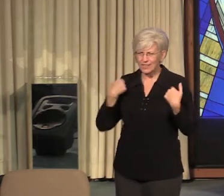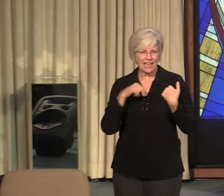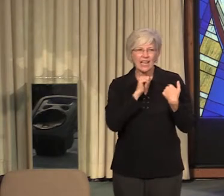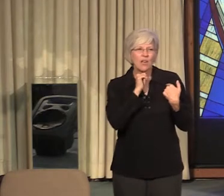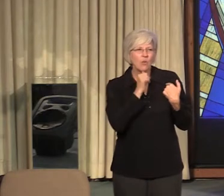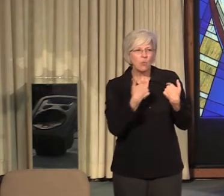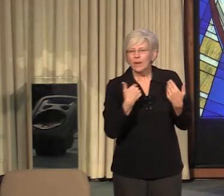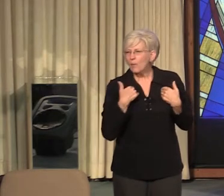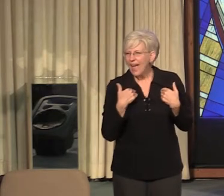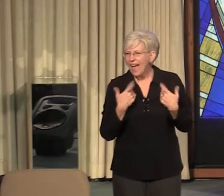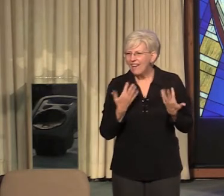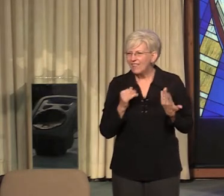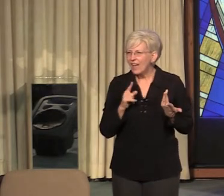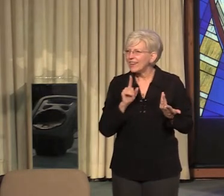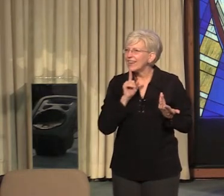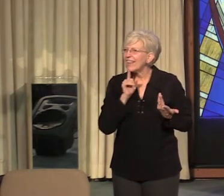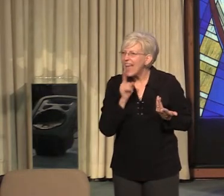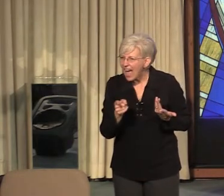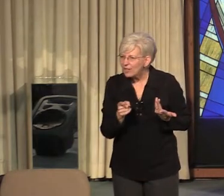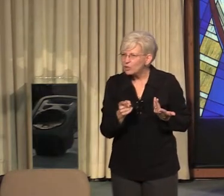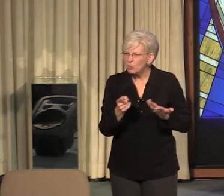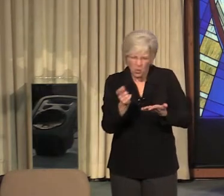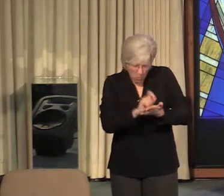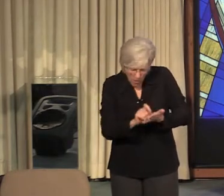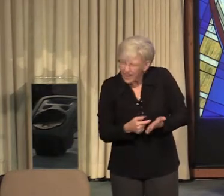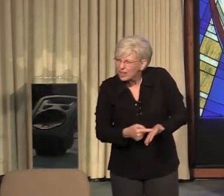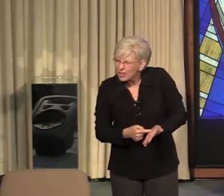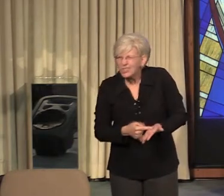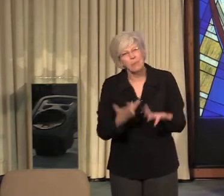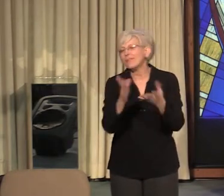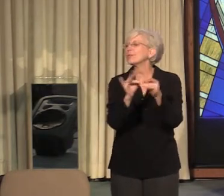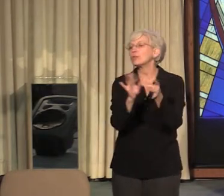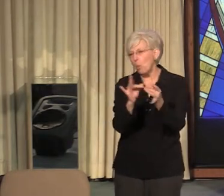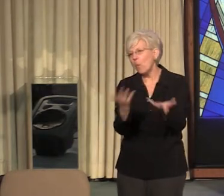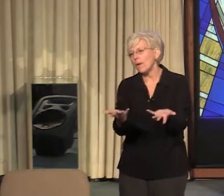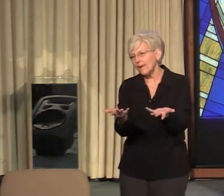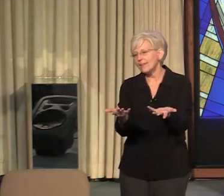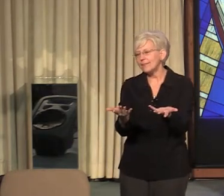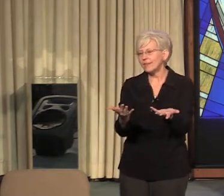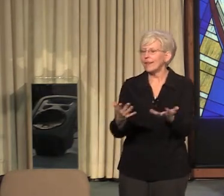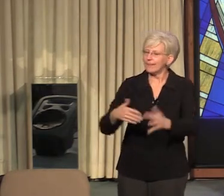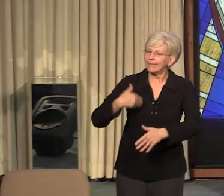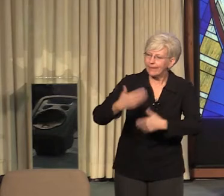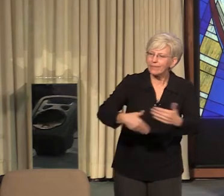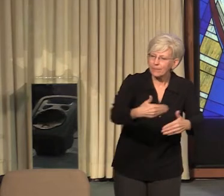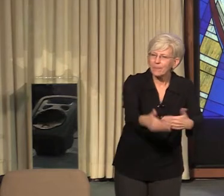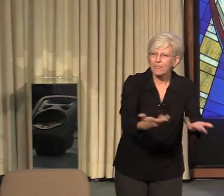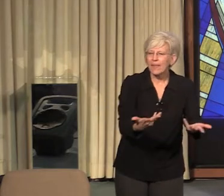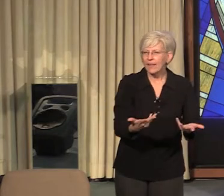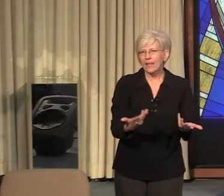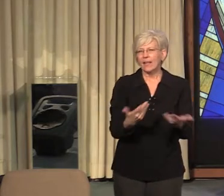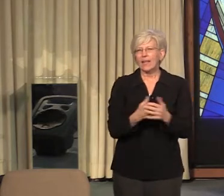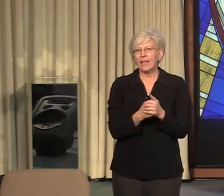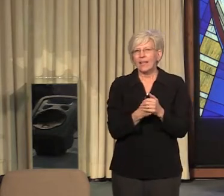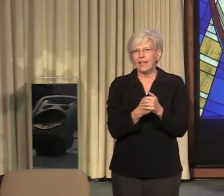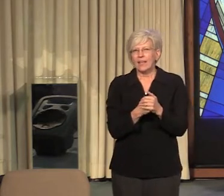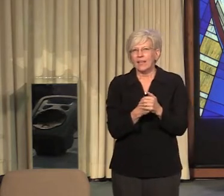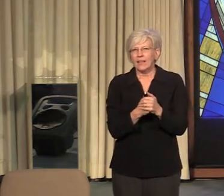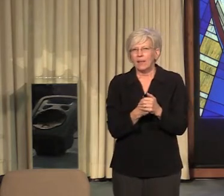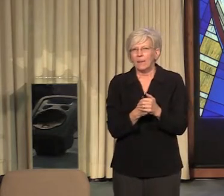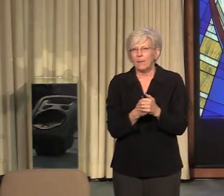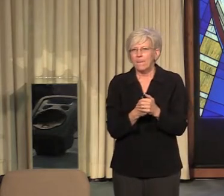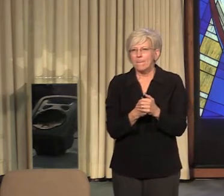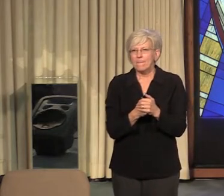any actual records of that stuff. We have stories people told, you know, other people that told other people that finally wrote it down several generations